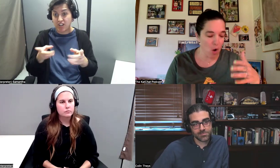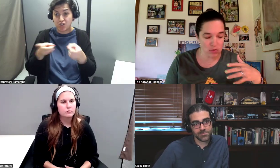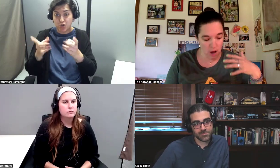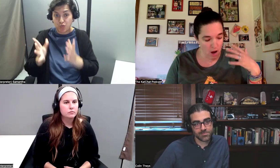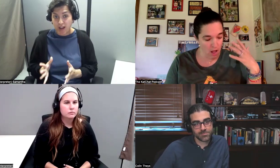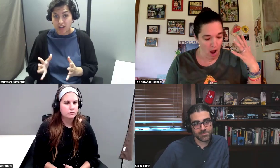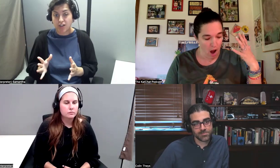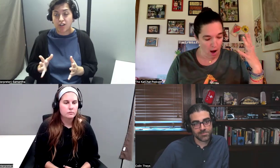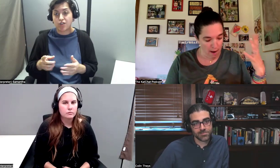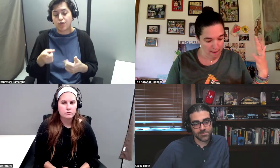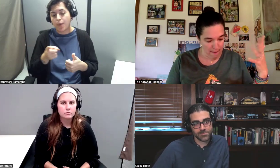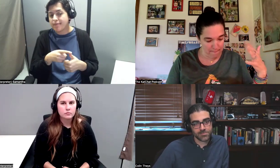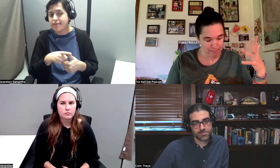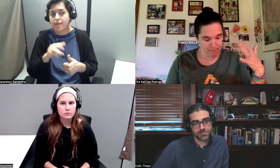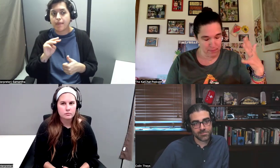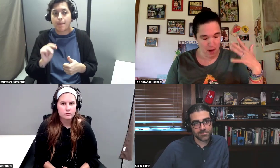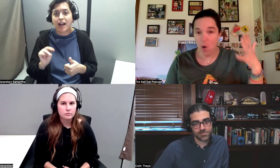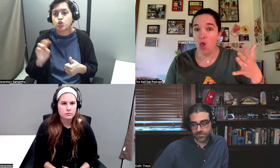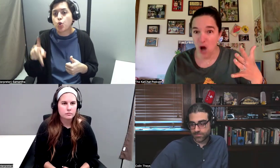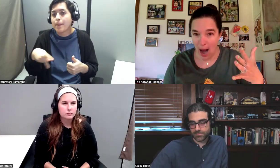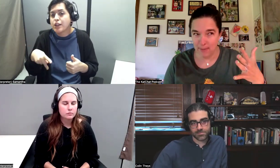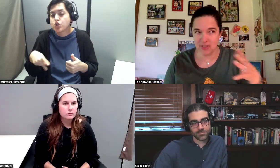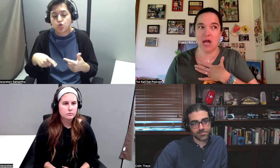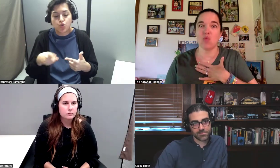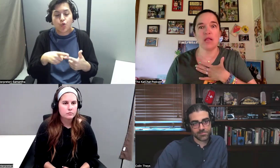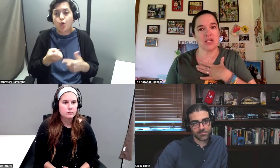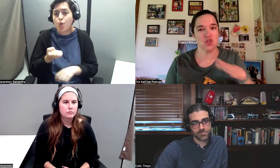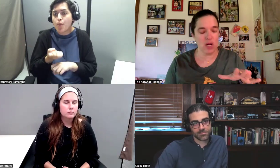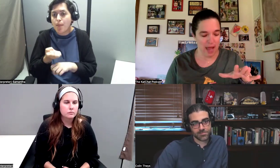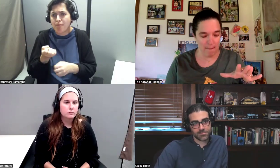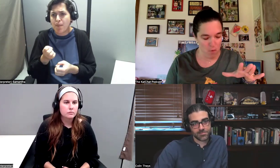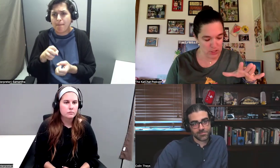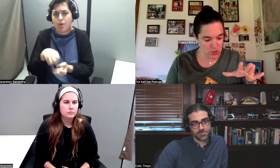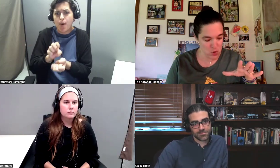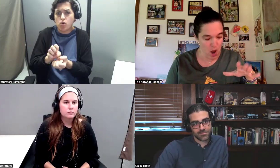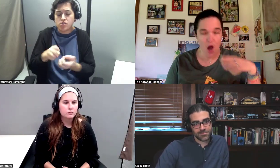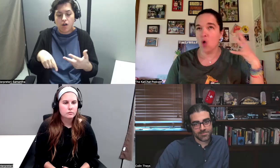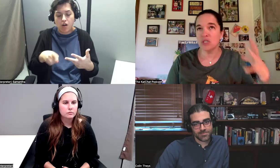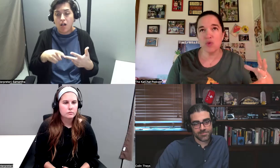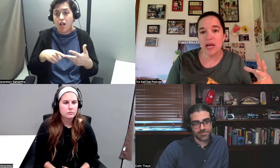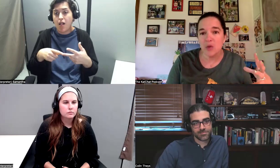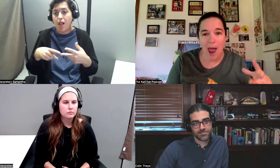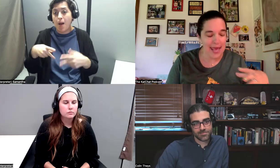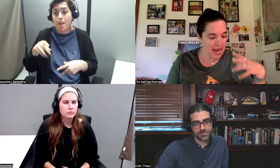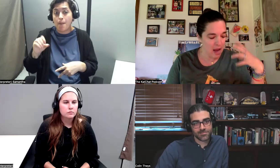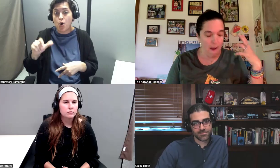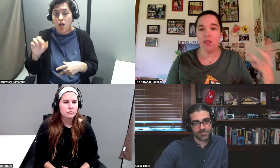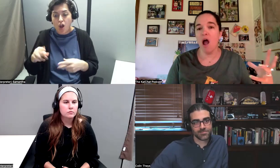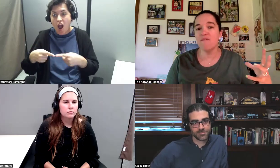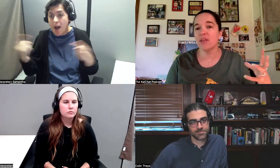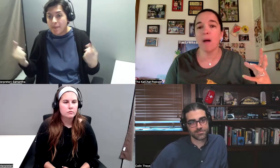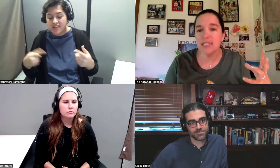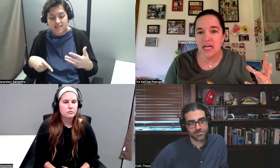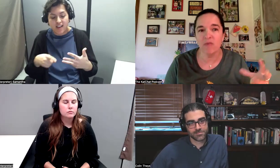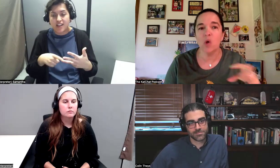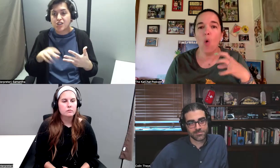Picchu Proposal, um, Polar Opposites. I really enjoyed that movie too. Costa Rican Ready,